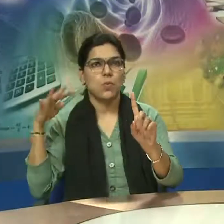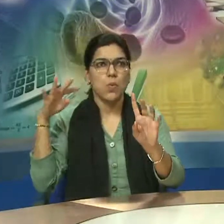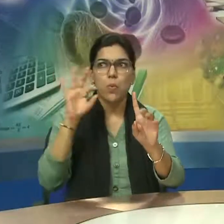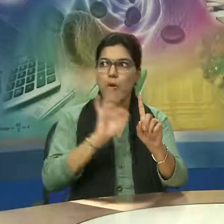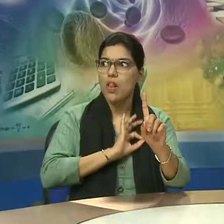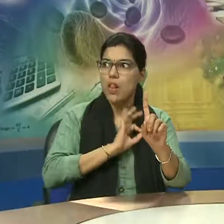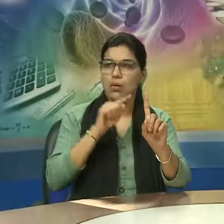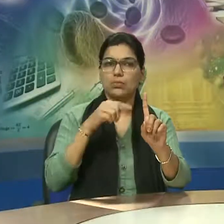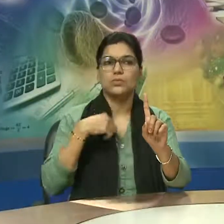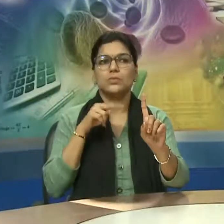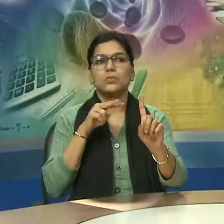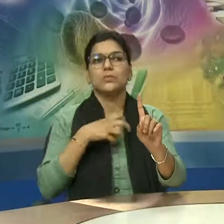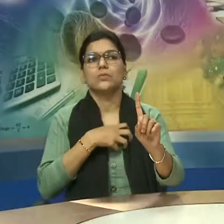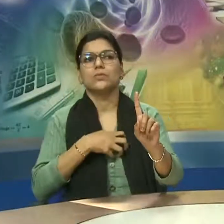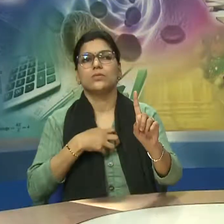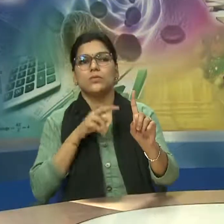emotionless eyes.